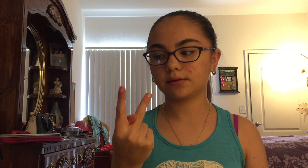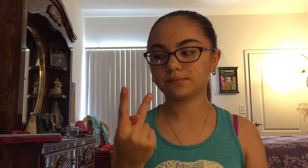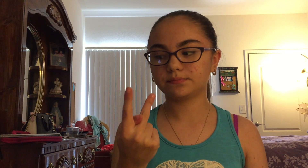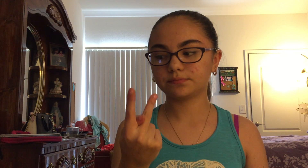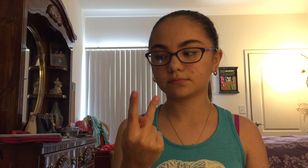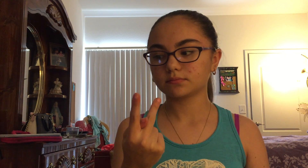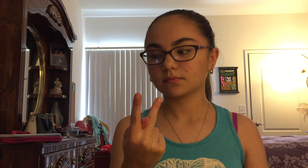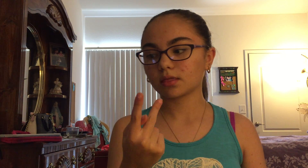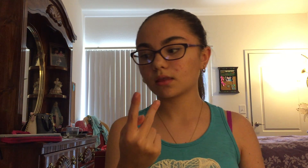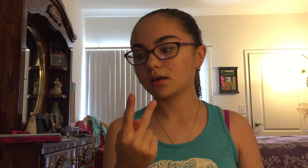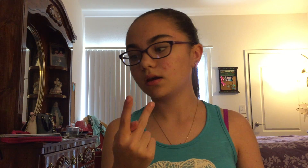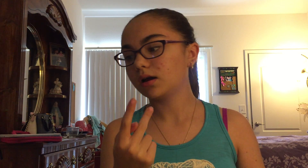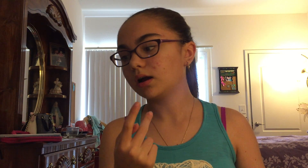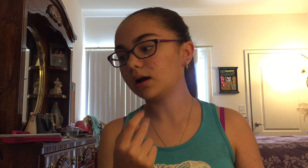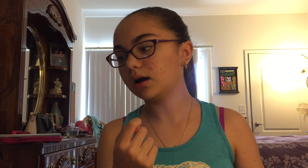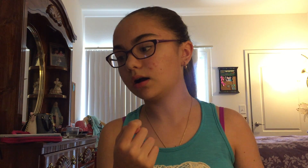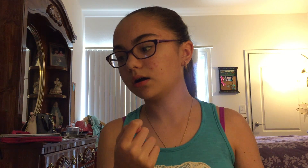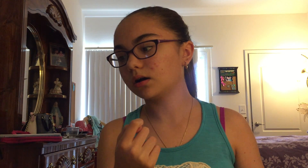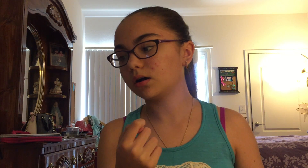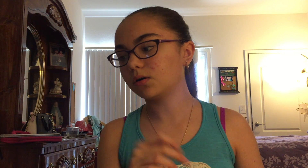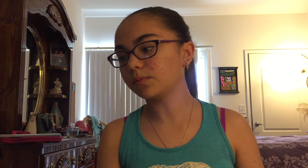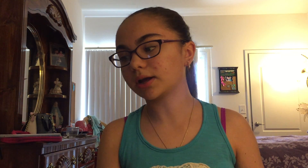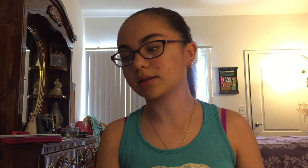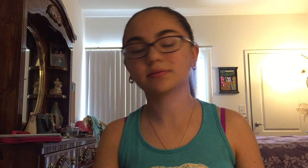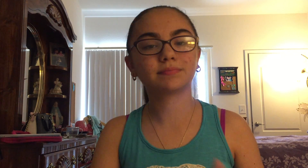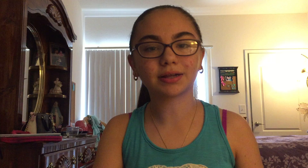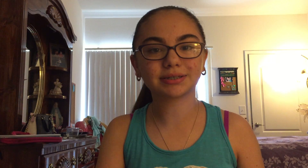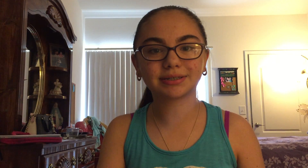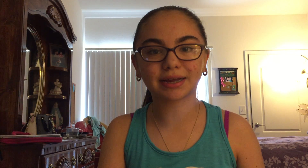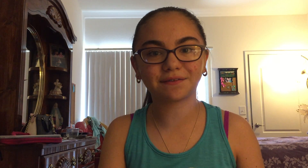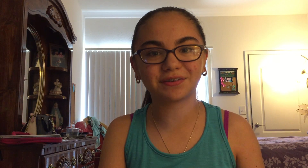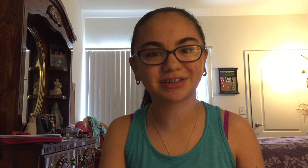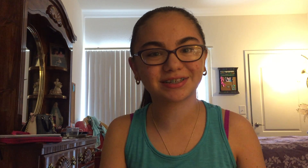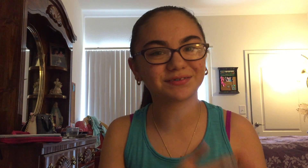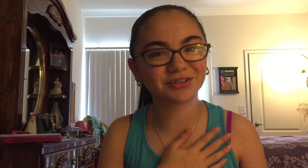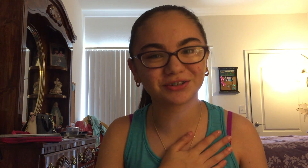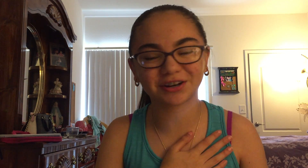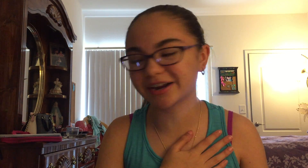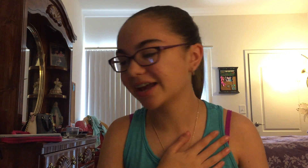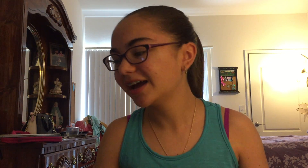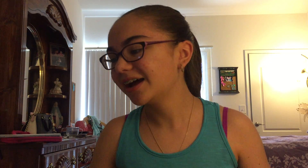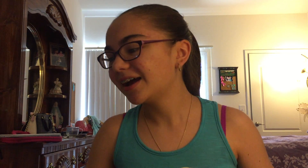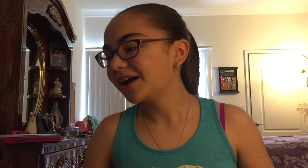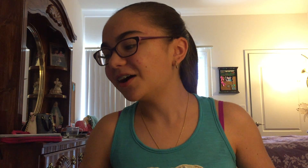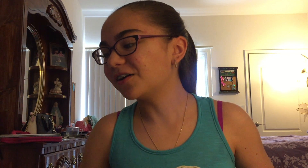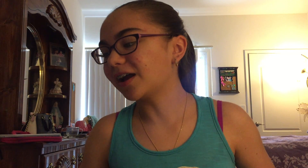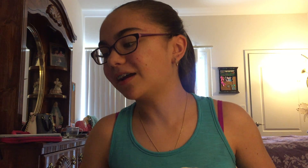oh my god that's the second verse I'm so sorry okay